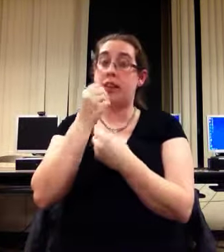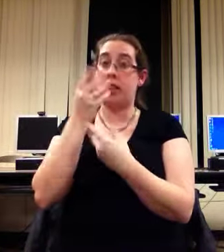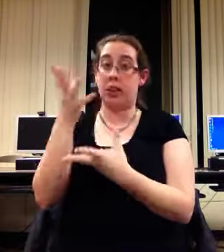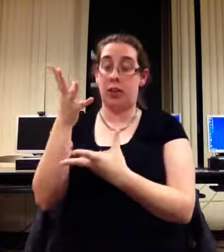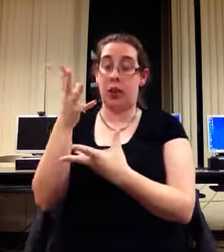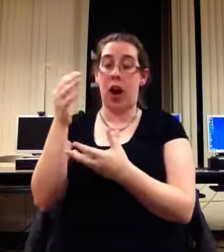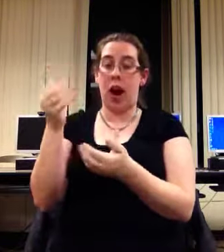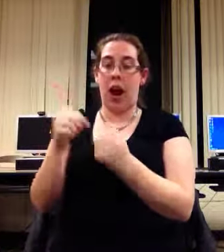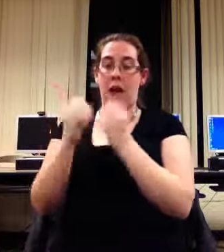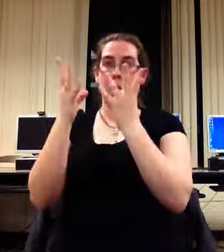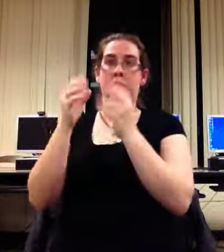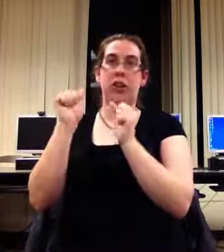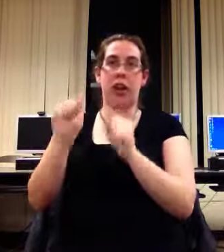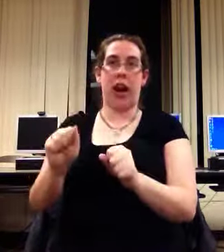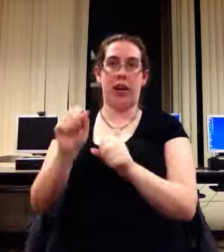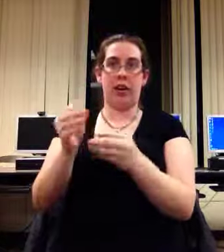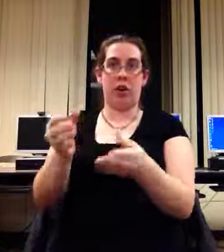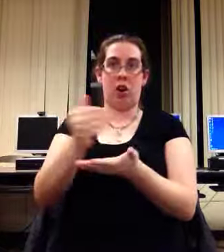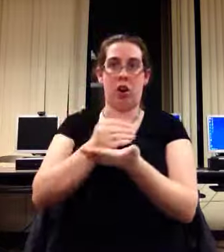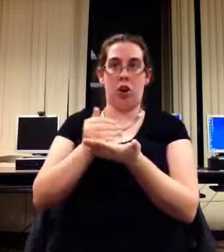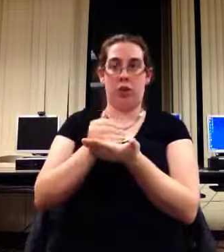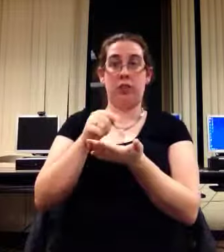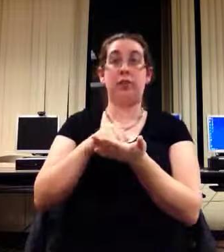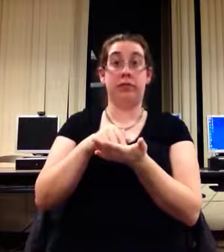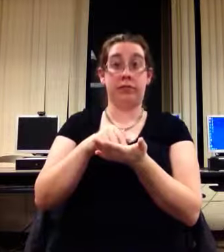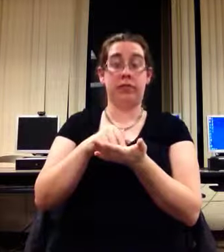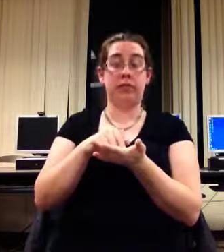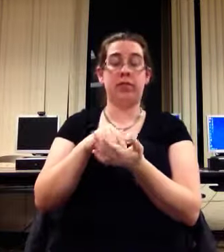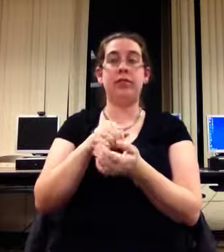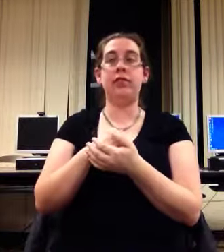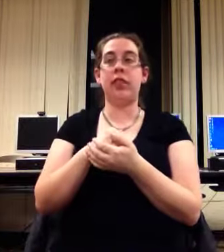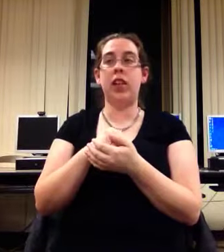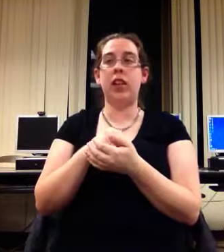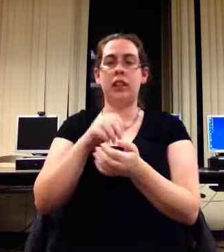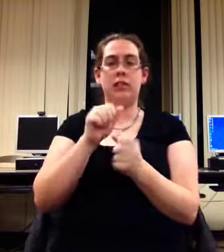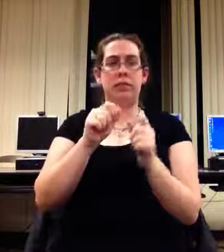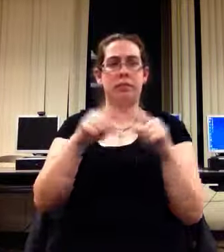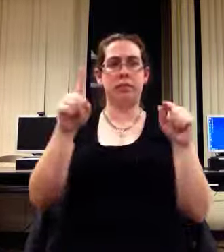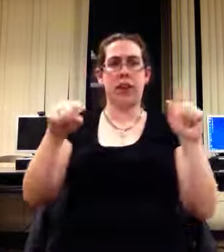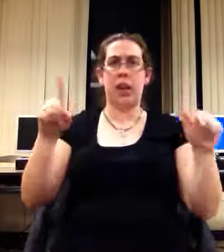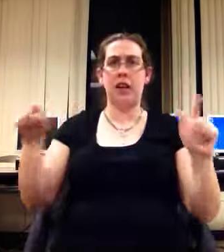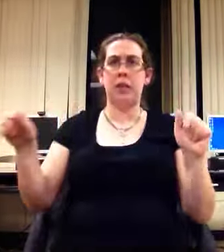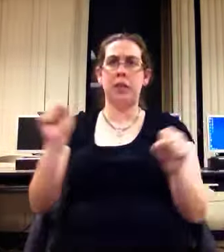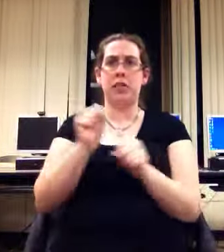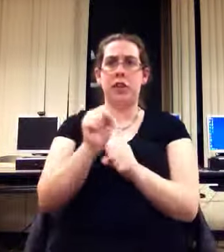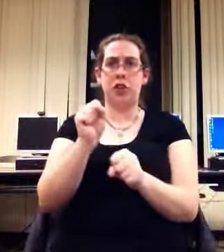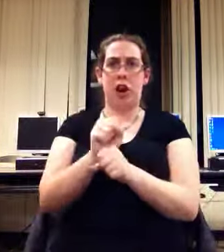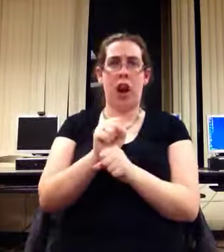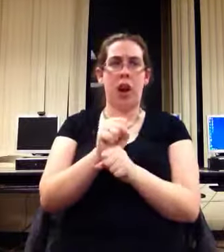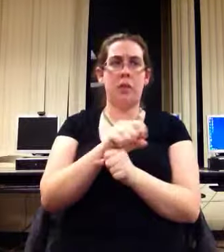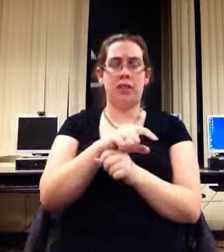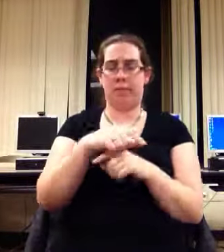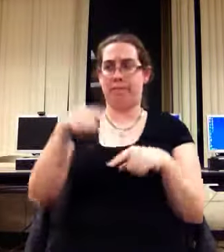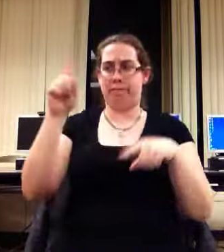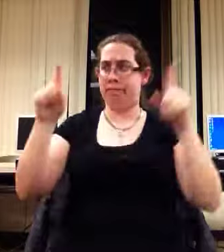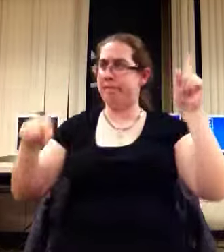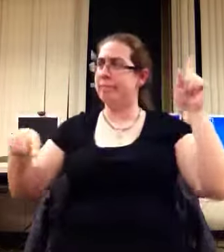Now, the types of jobs available depend greatly on your institution. As a general rule, all federal